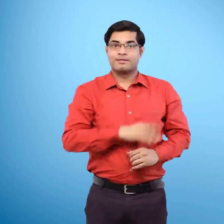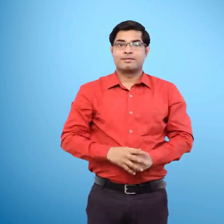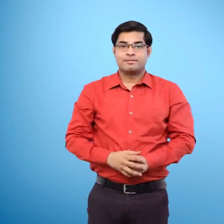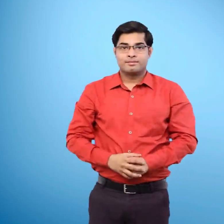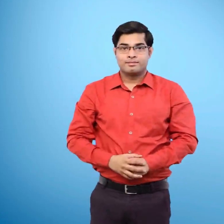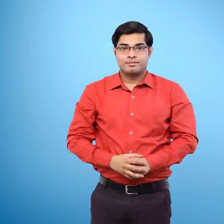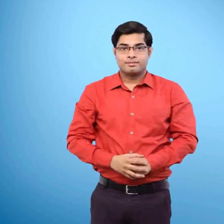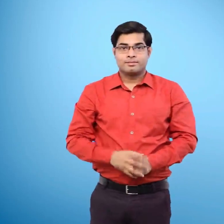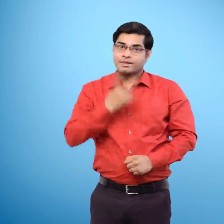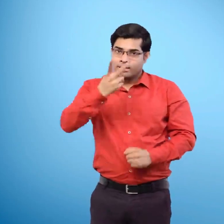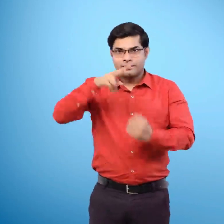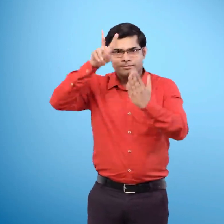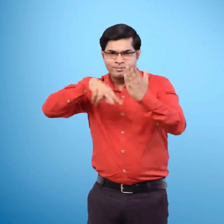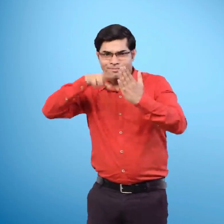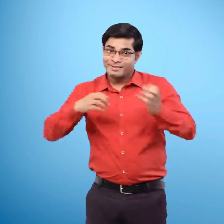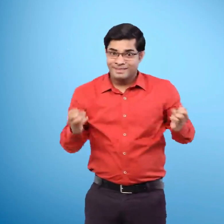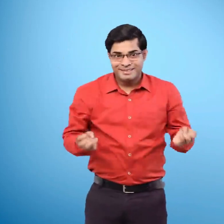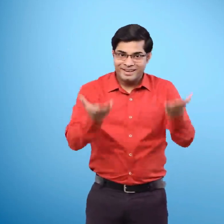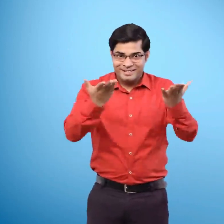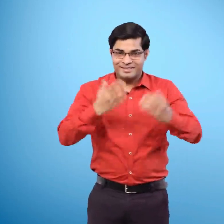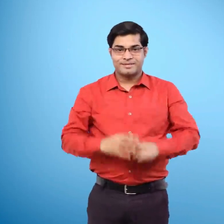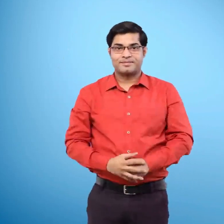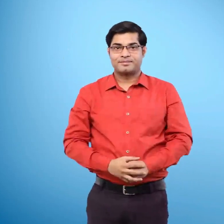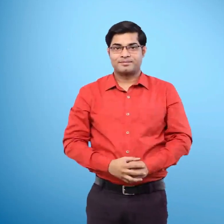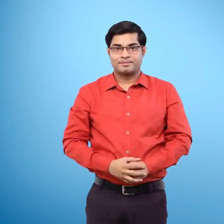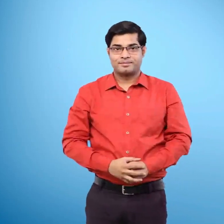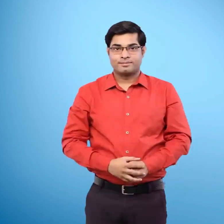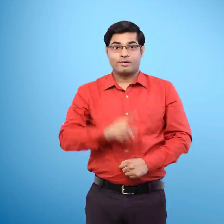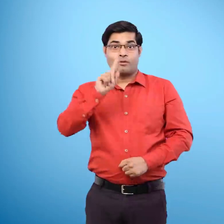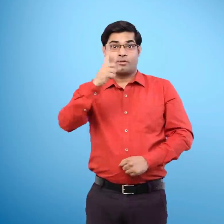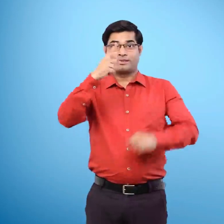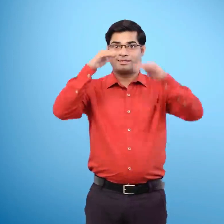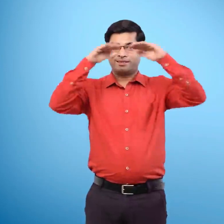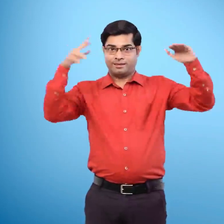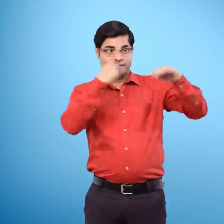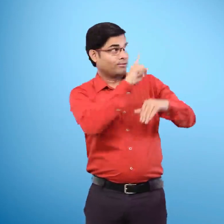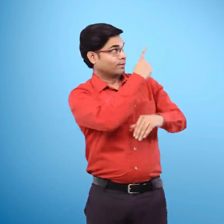Let's read the table row-wise. Row 1.